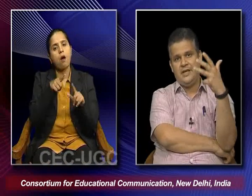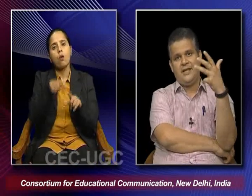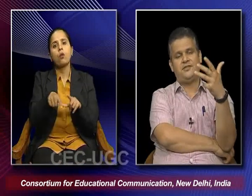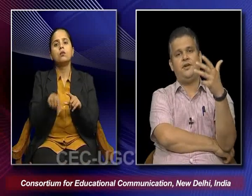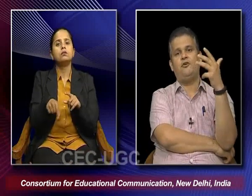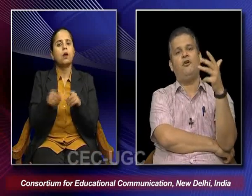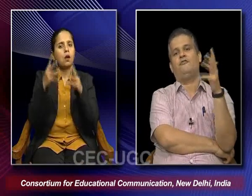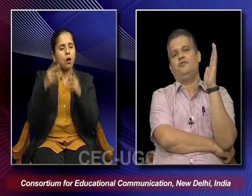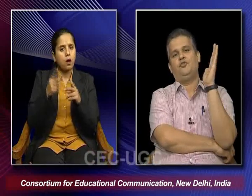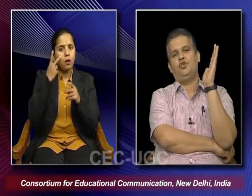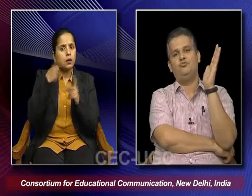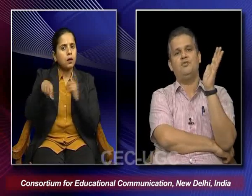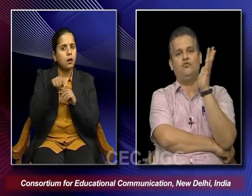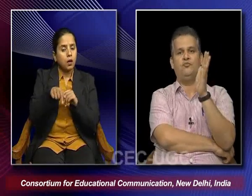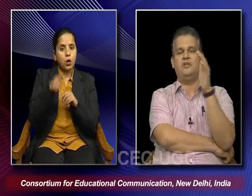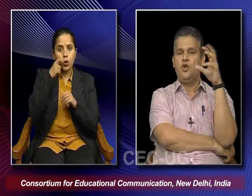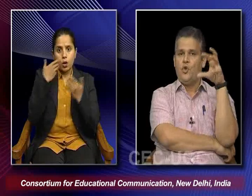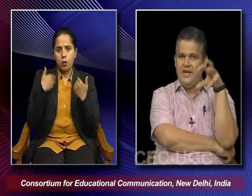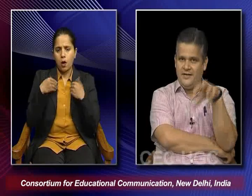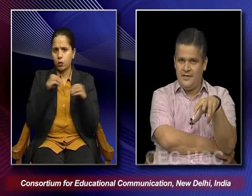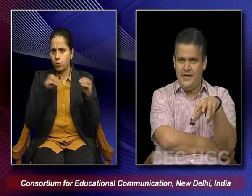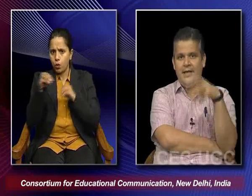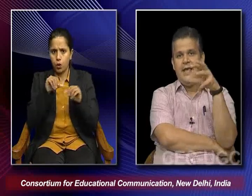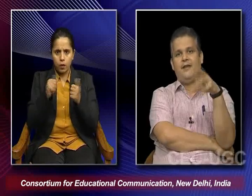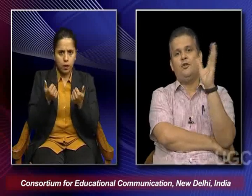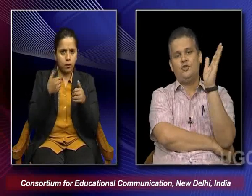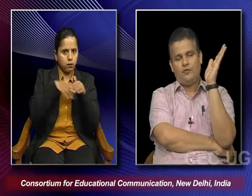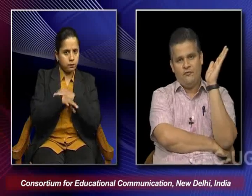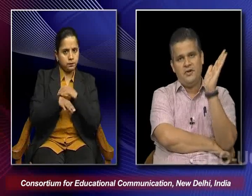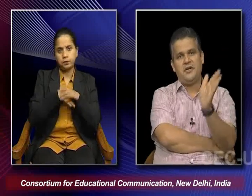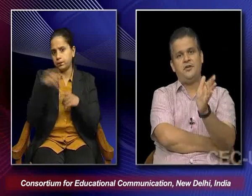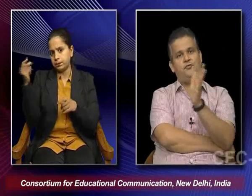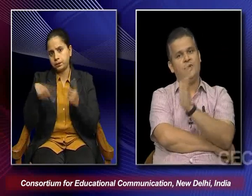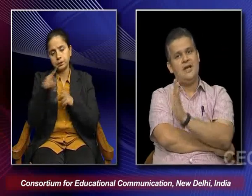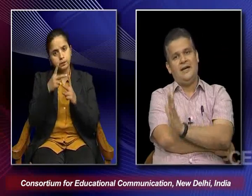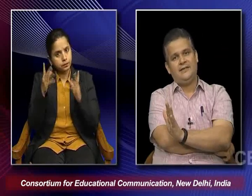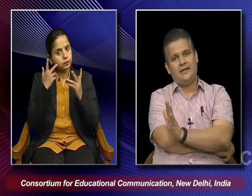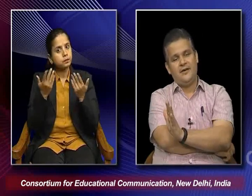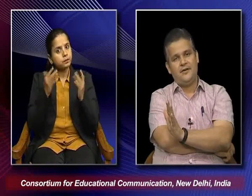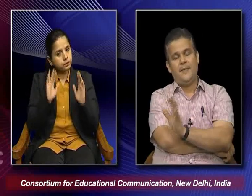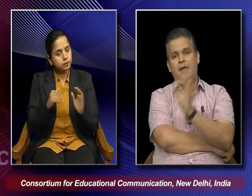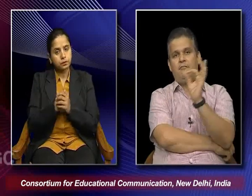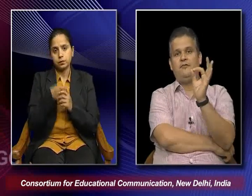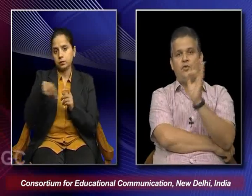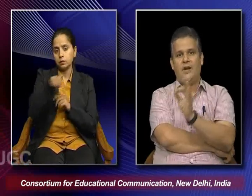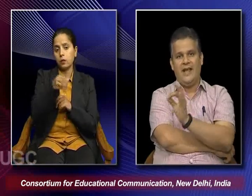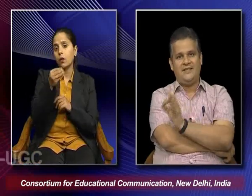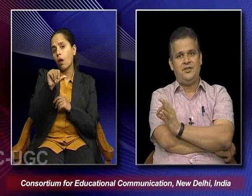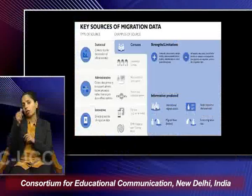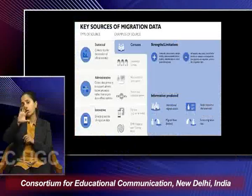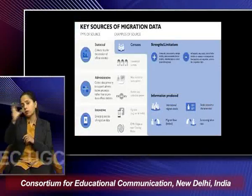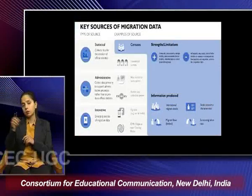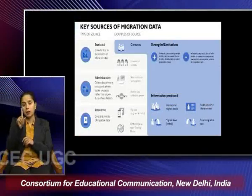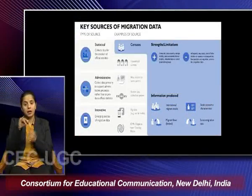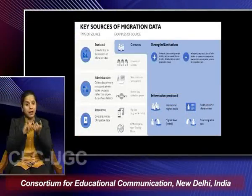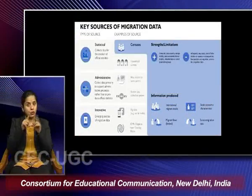the extent of human movements internally and also from one country to the other country. But if you look at